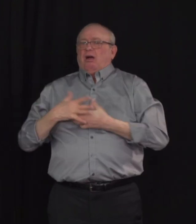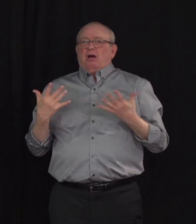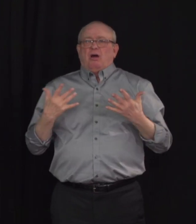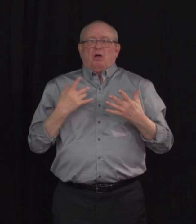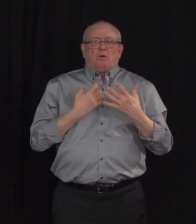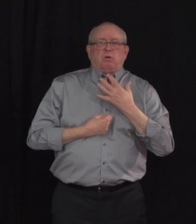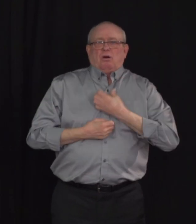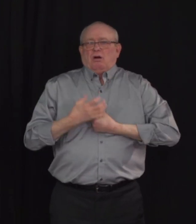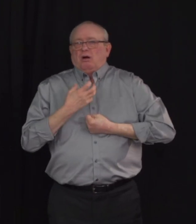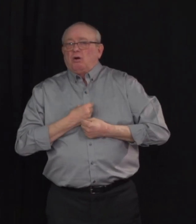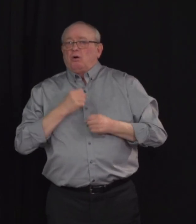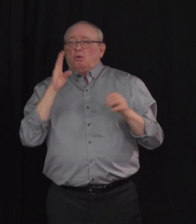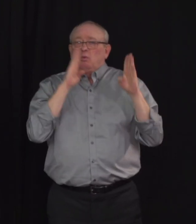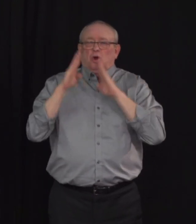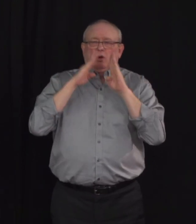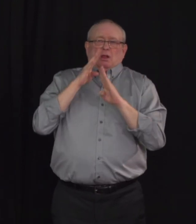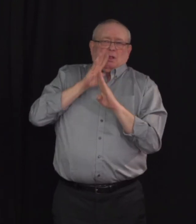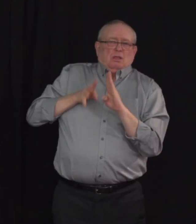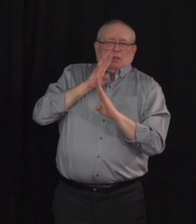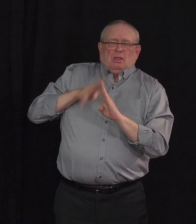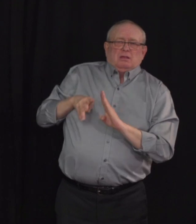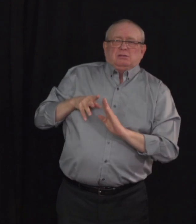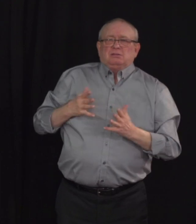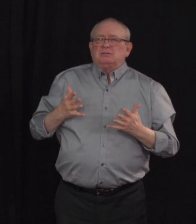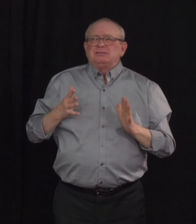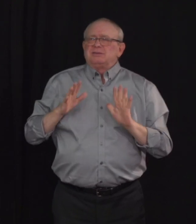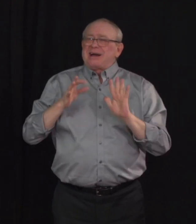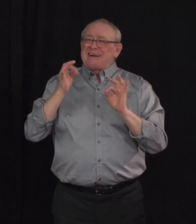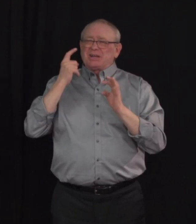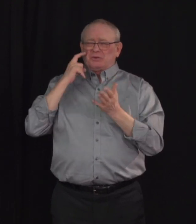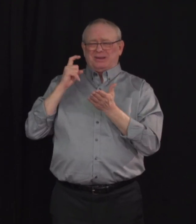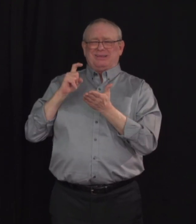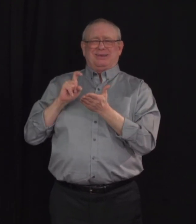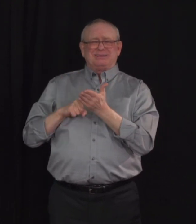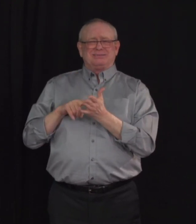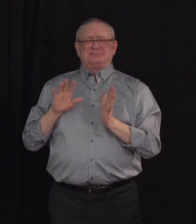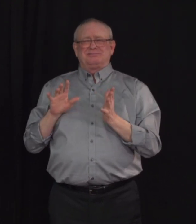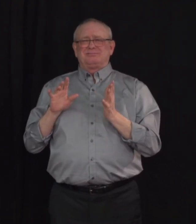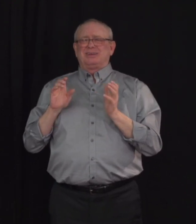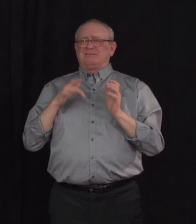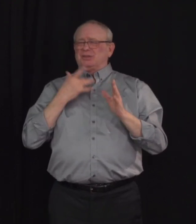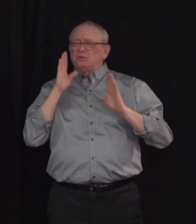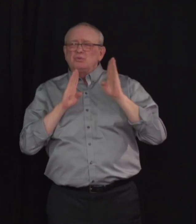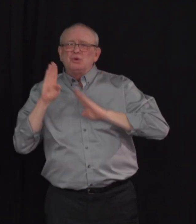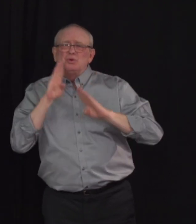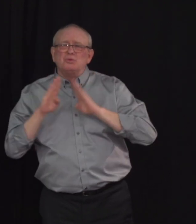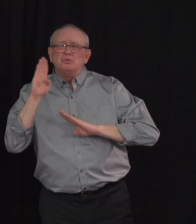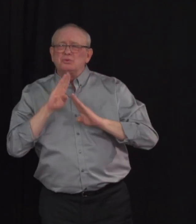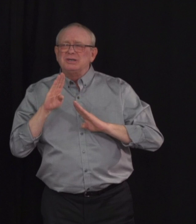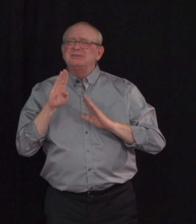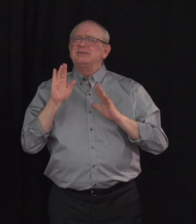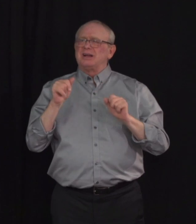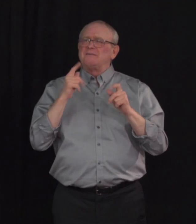of your anxiety and acknowledge when you're feeling anxious about a situation. Then use a strategy that works for you to address that